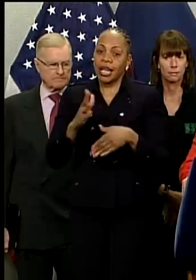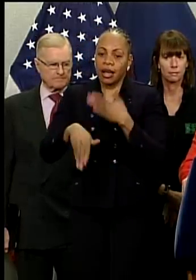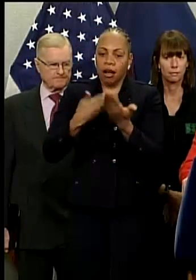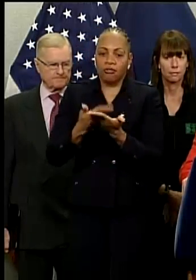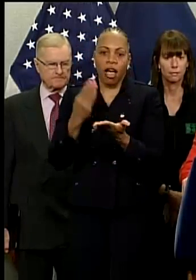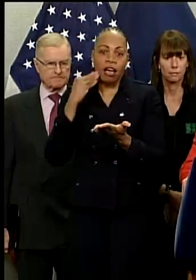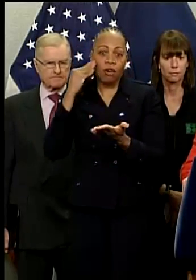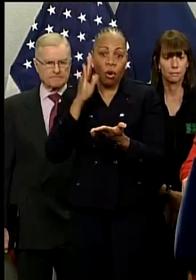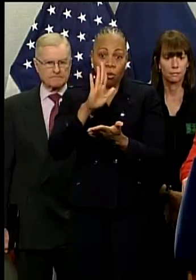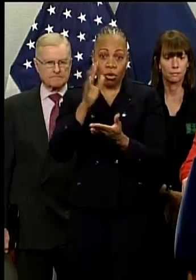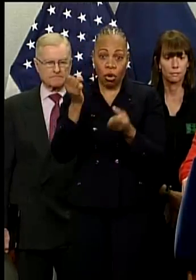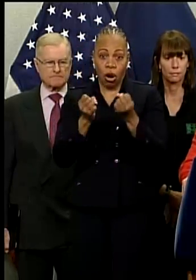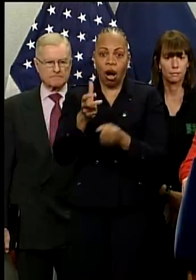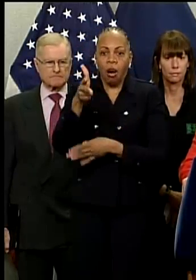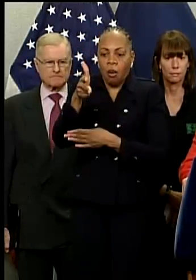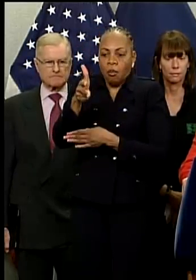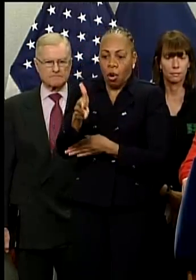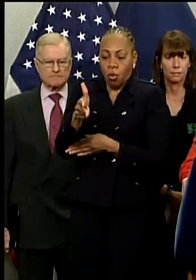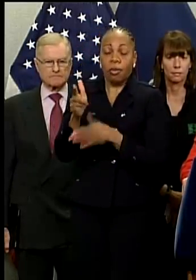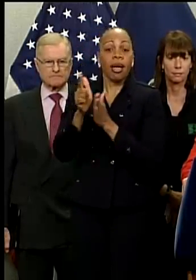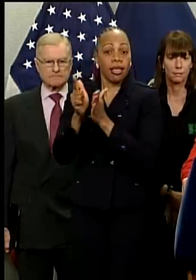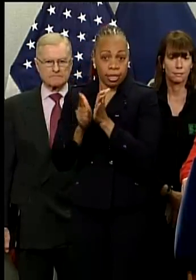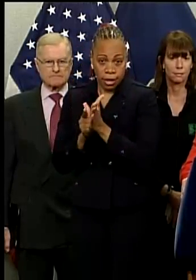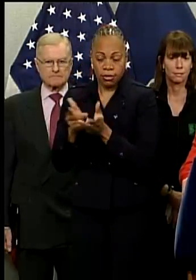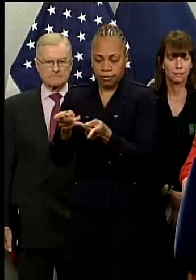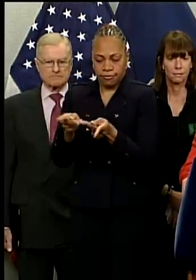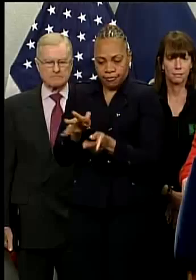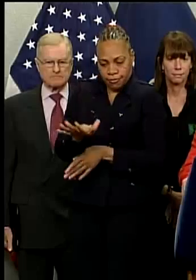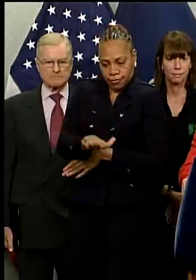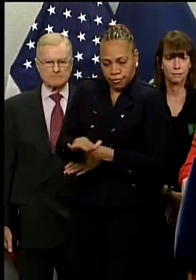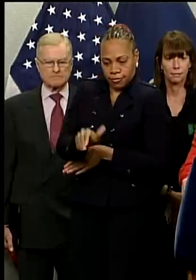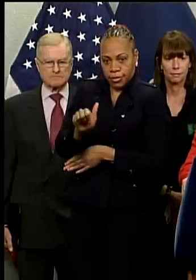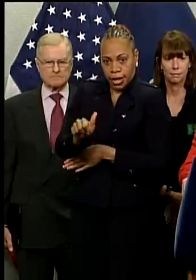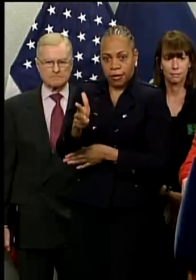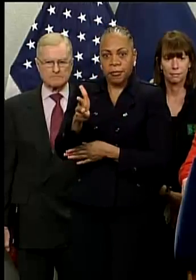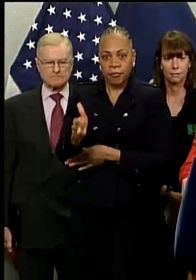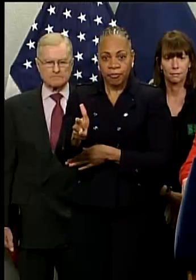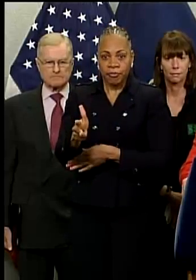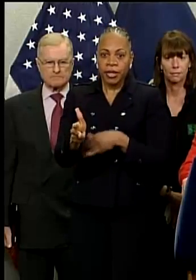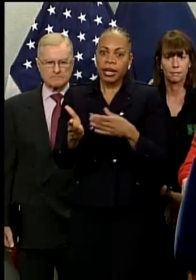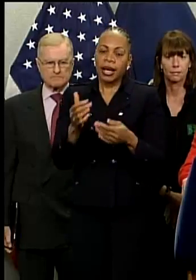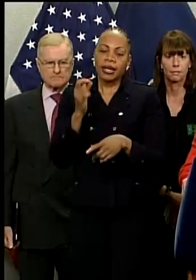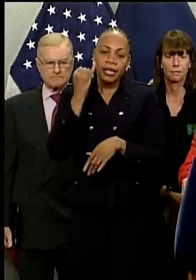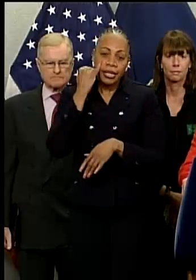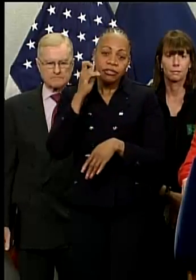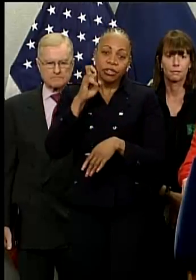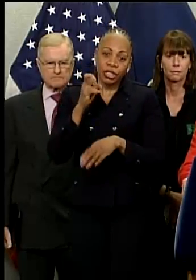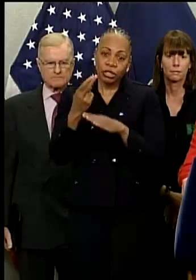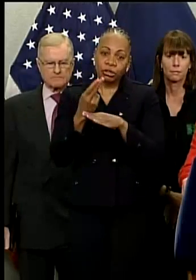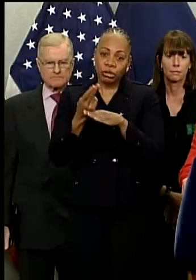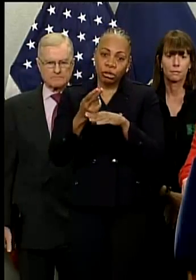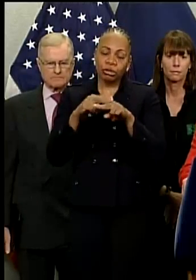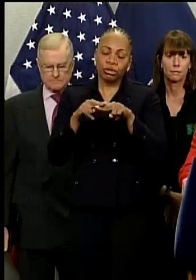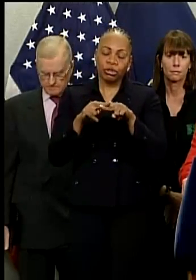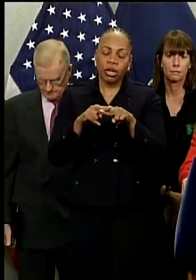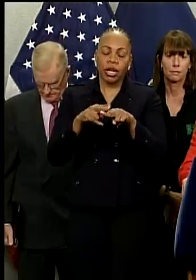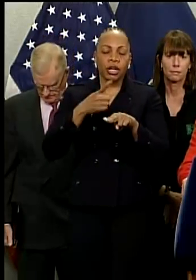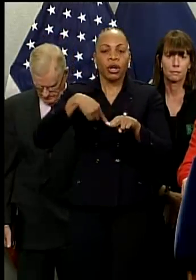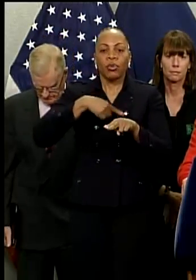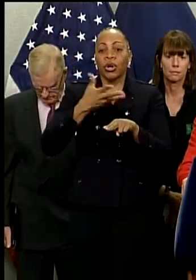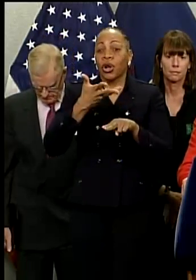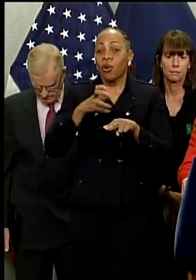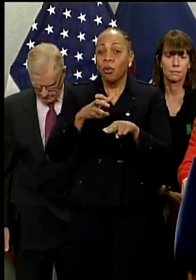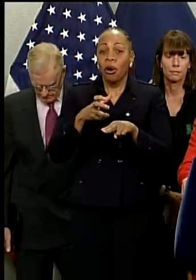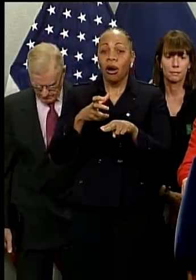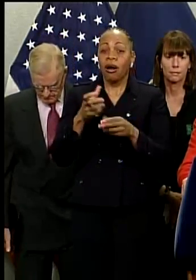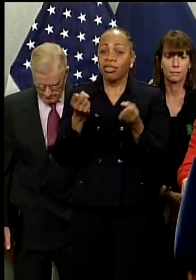car in a legal parking place, and if you have to go around, use mass transit. What we don't want are cars